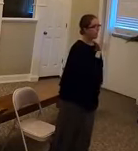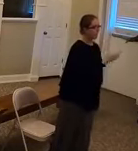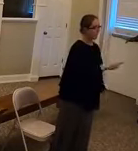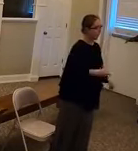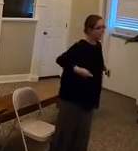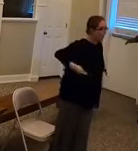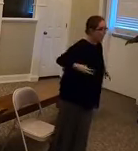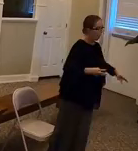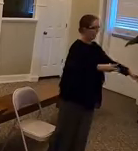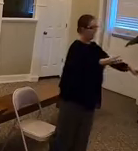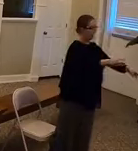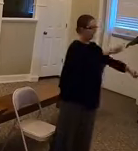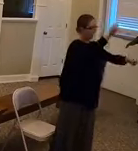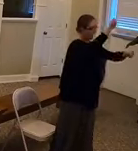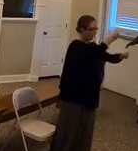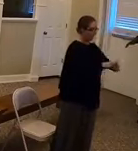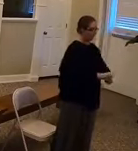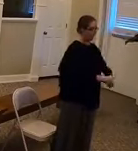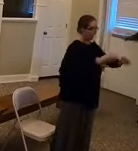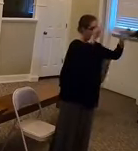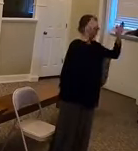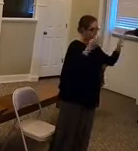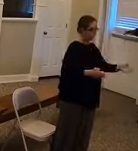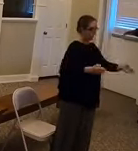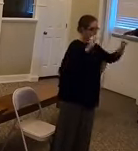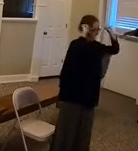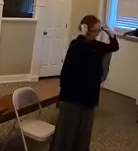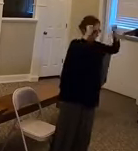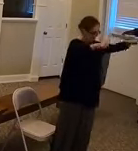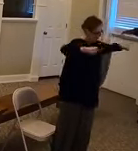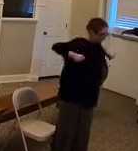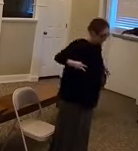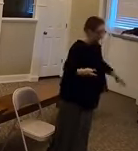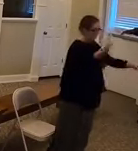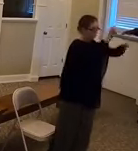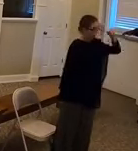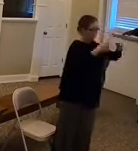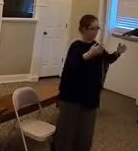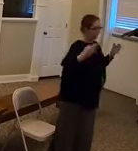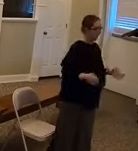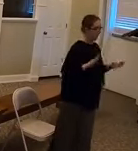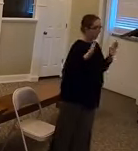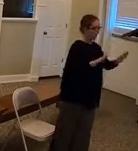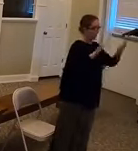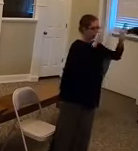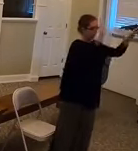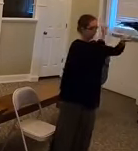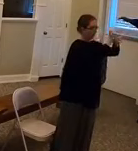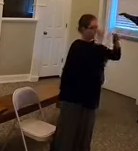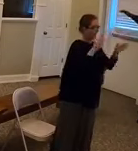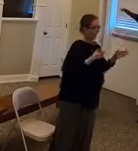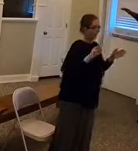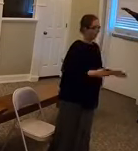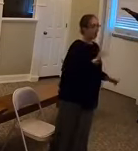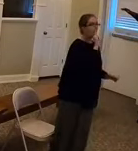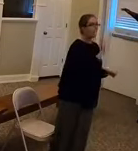Hallelujah. Hallelujah, hallelujah, hallelujah. Oh, come on, let's love in